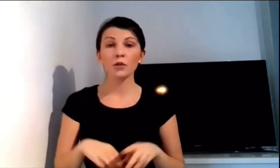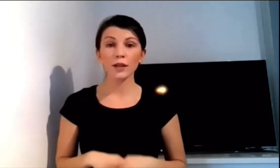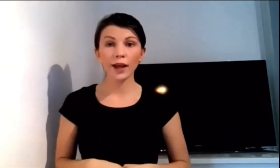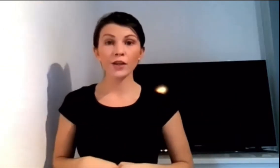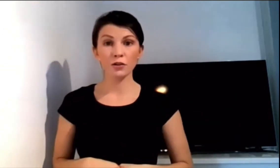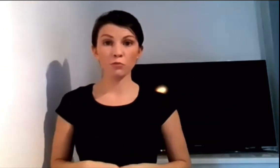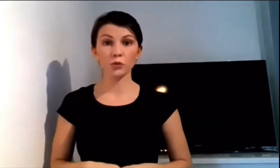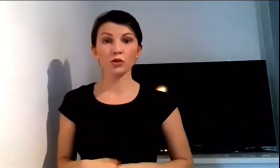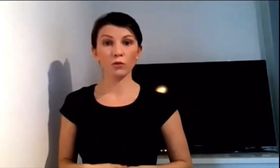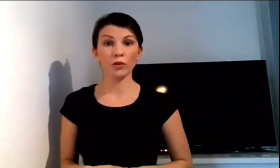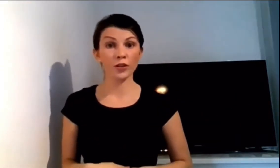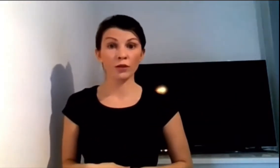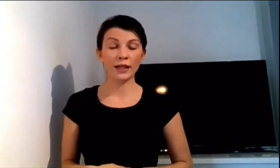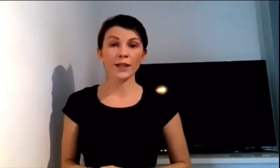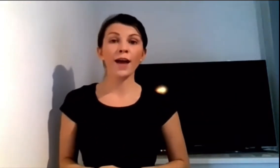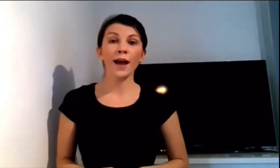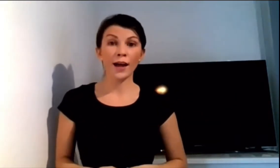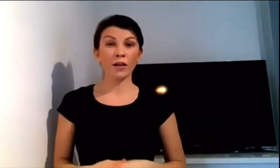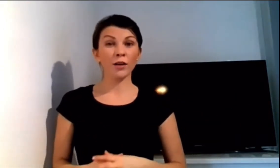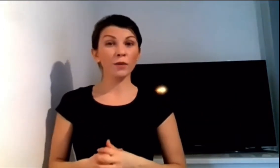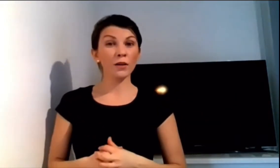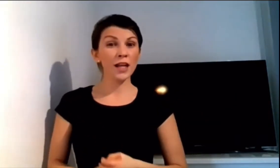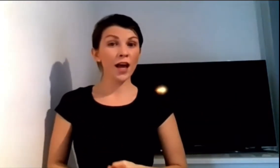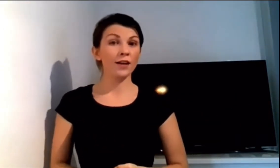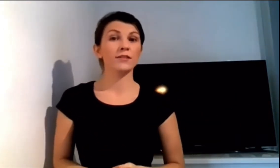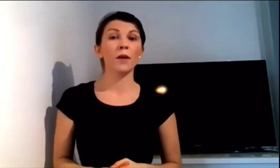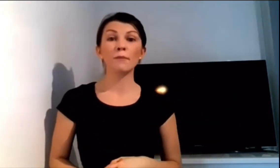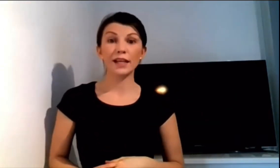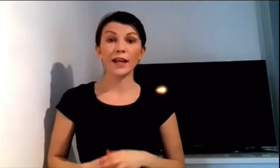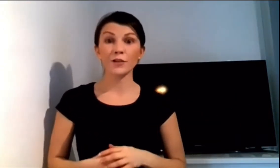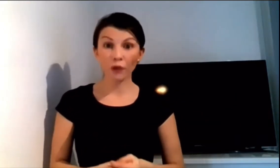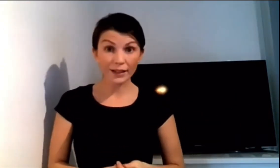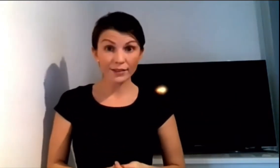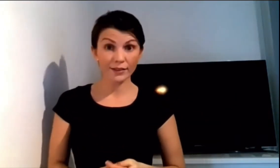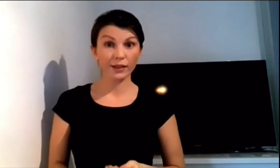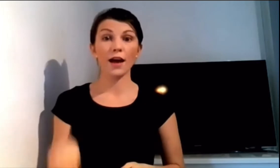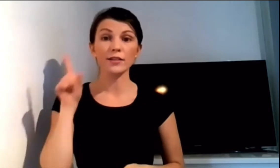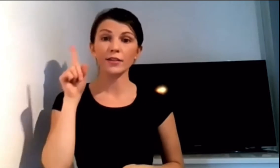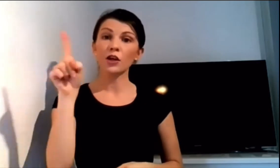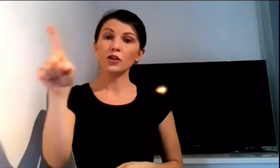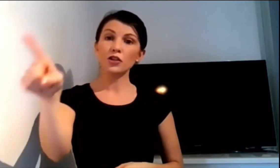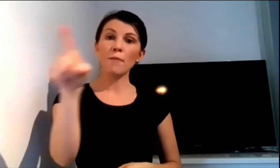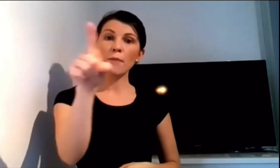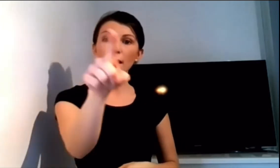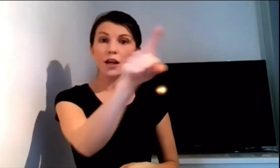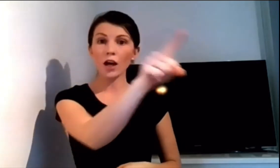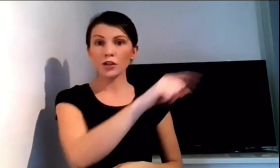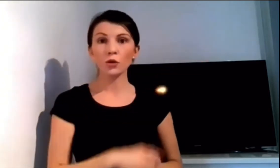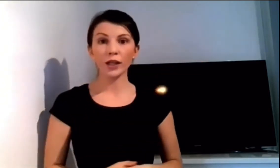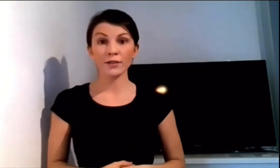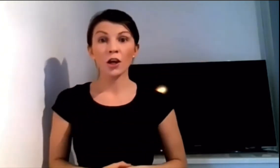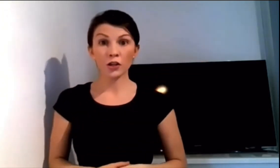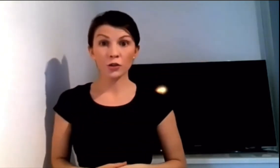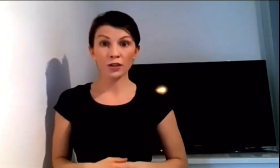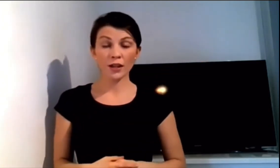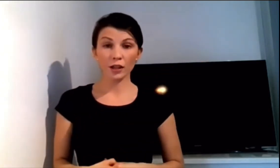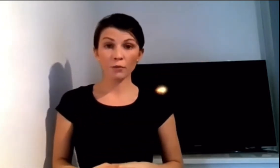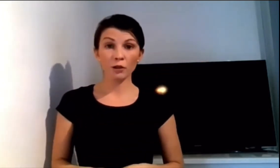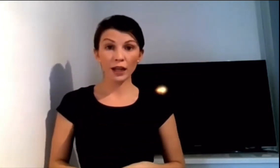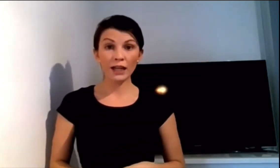communication board on the screen, and I'm going to ask somebody in Tracy's class to make a choice using their communication board